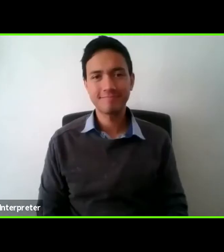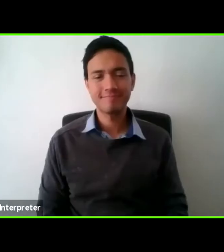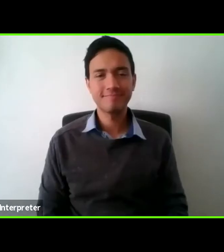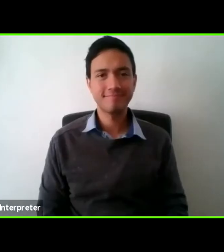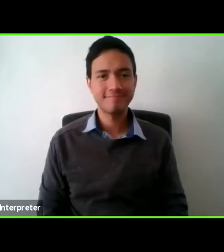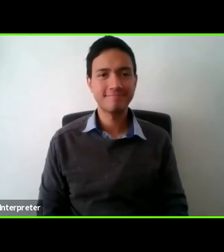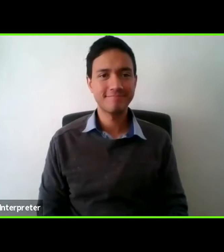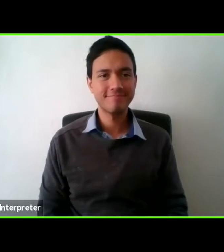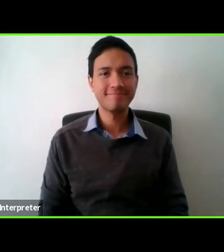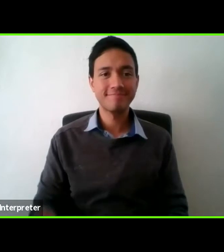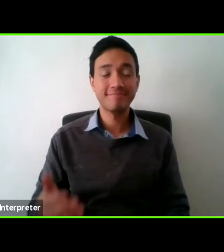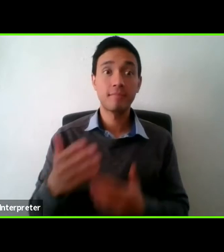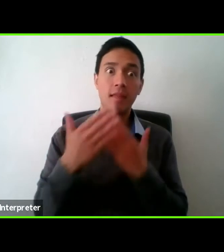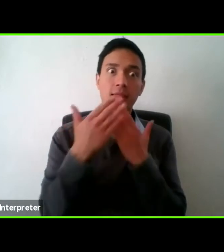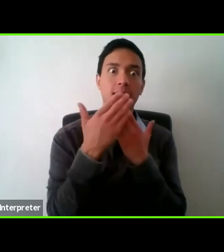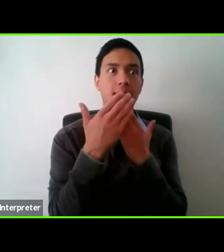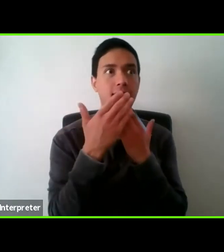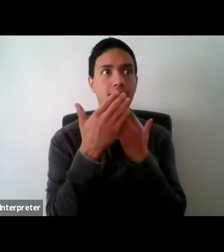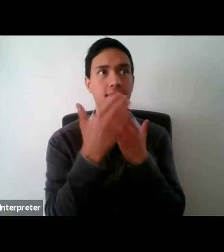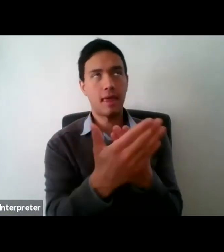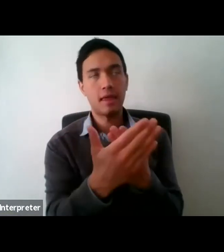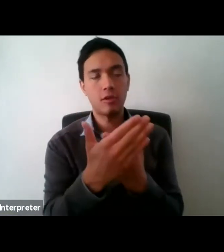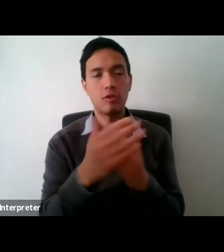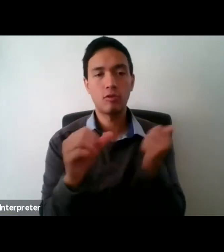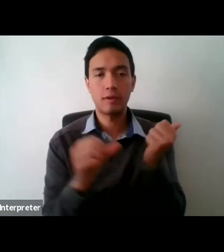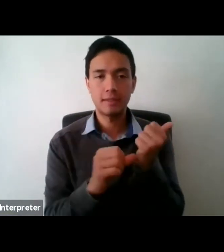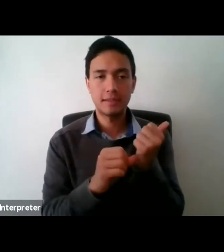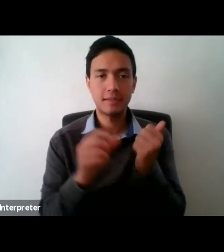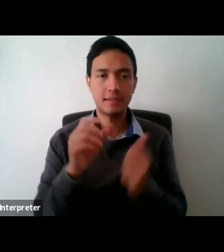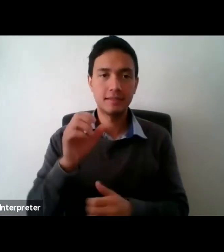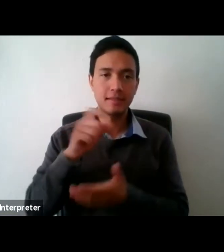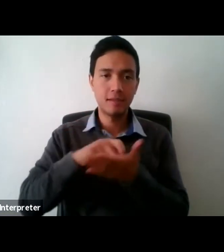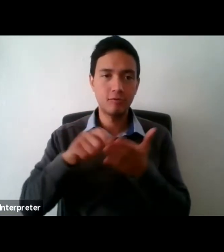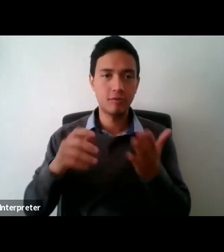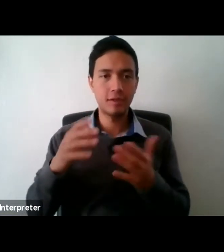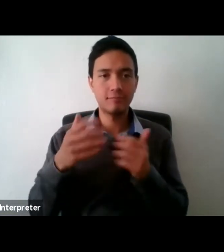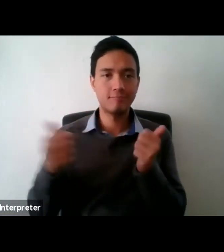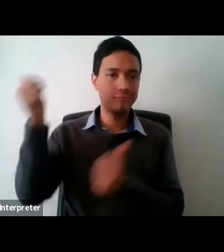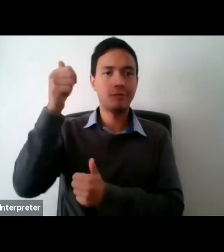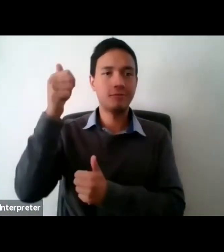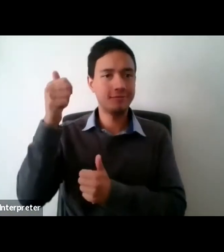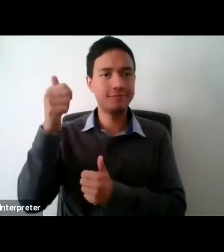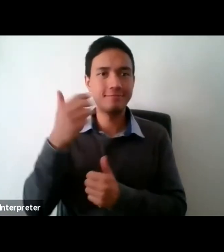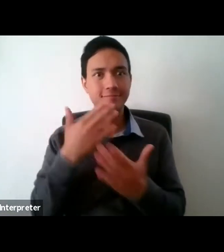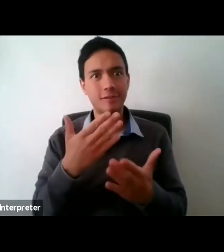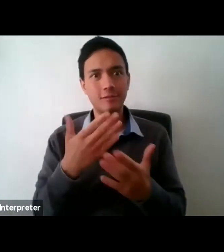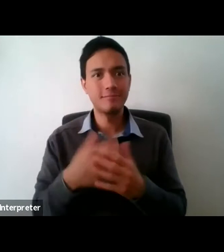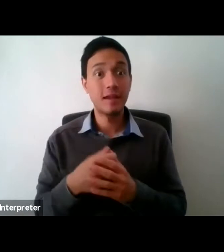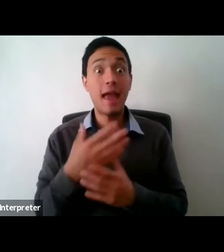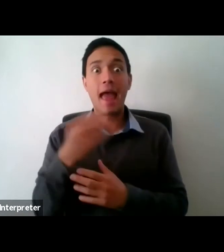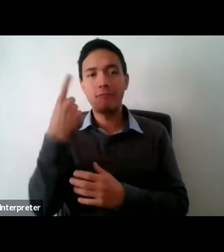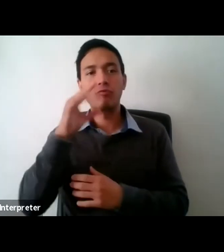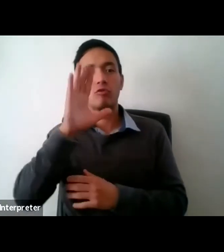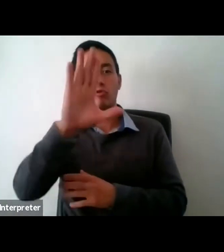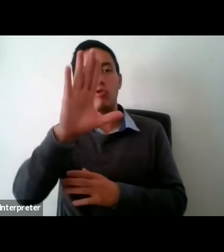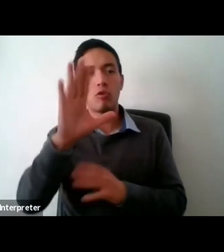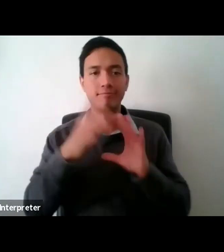Thank you, Assistant Secretary General, for delivering the statement from the Secretary General and for your keynote